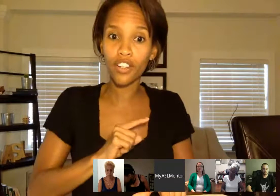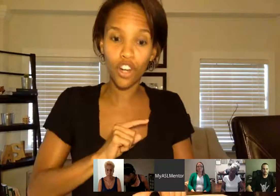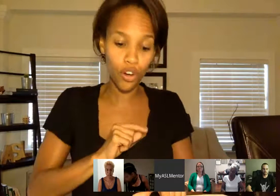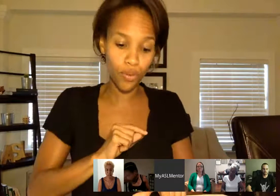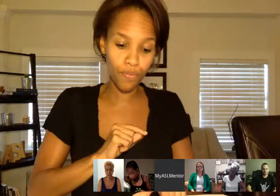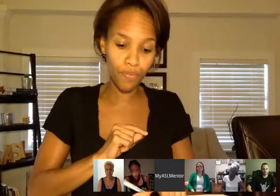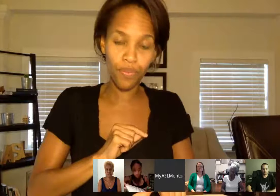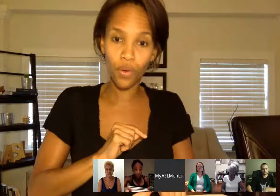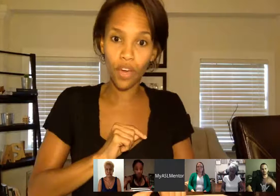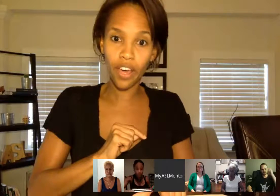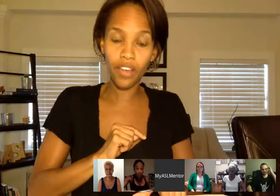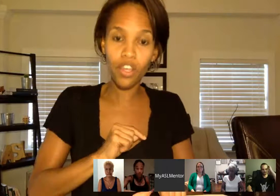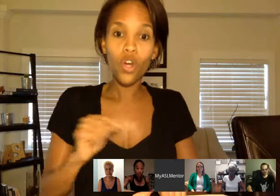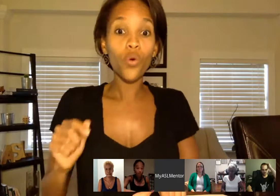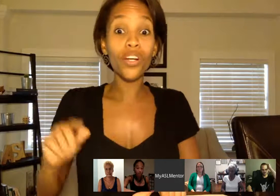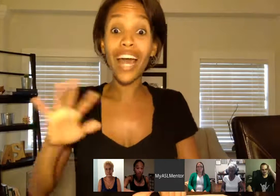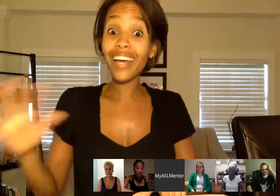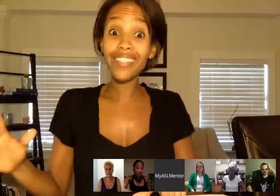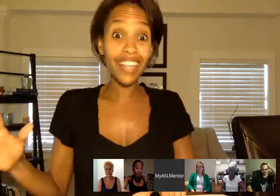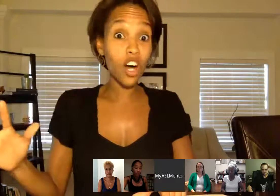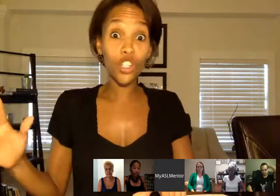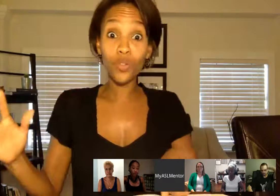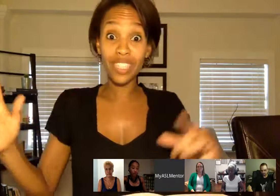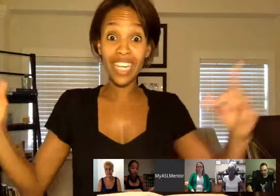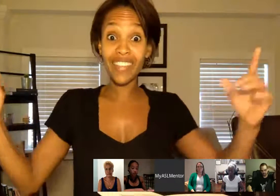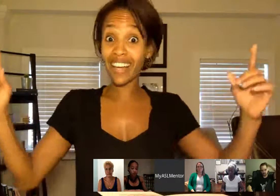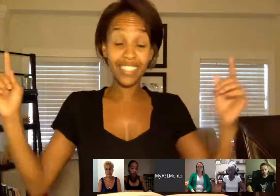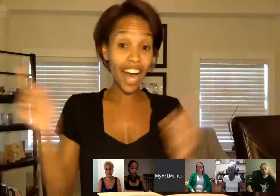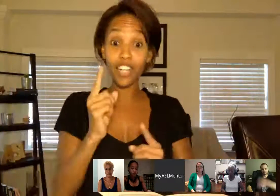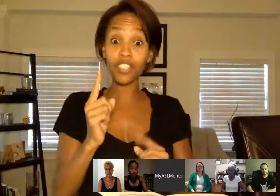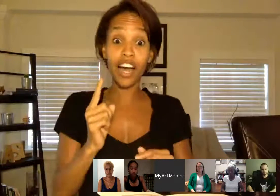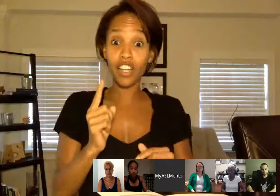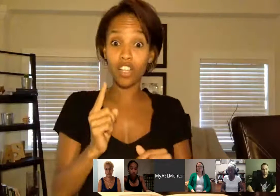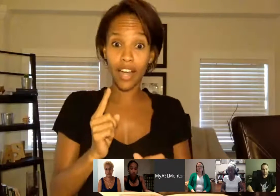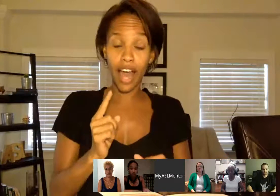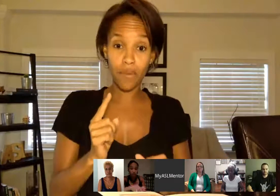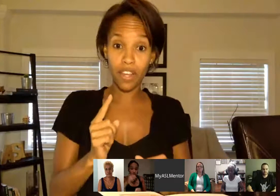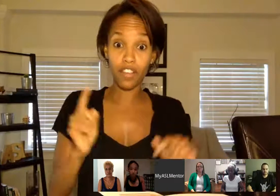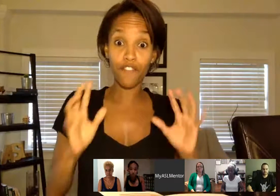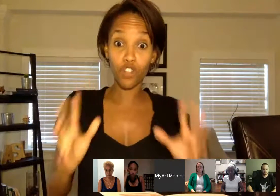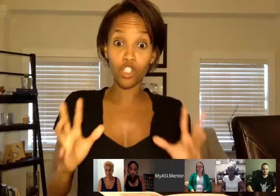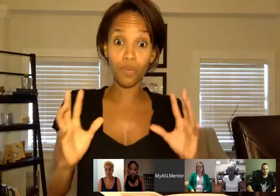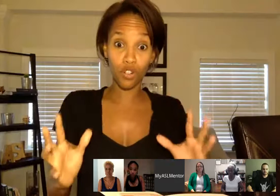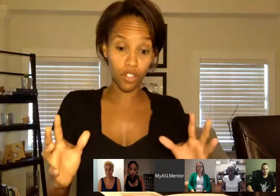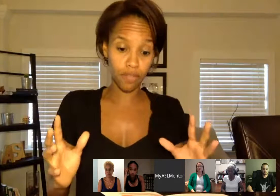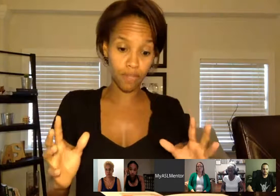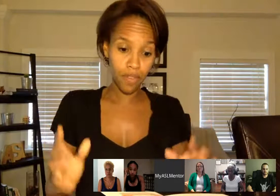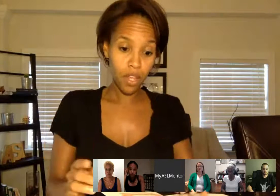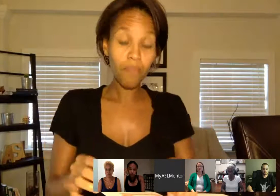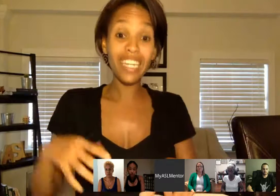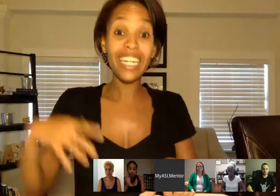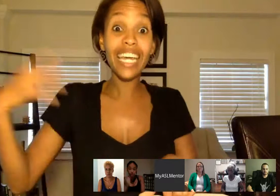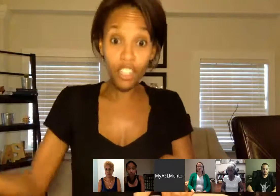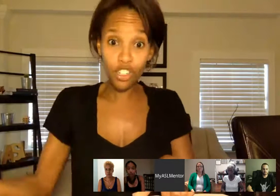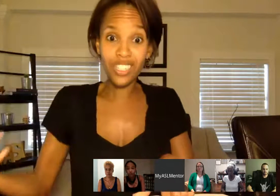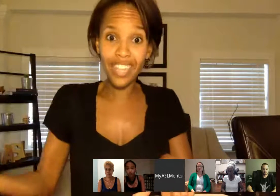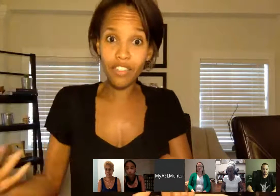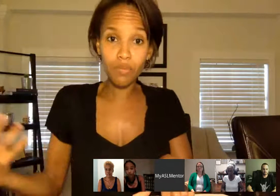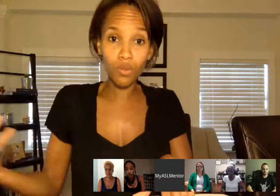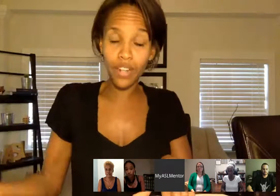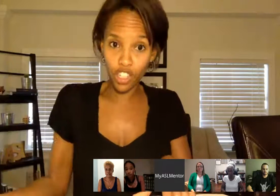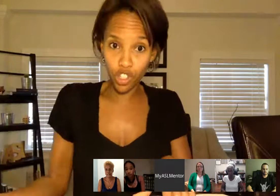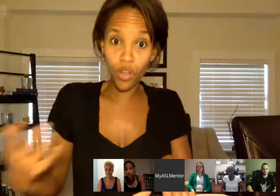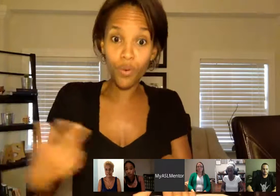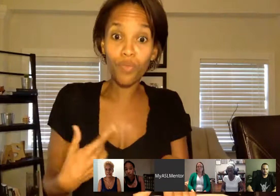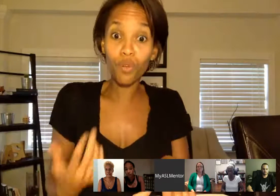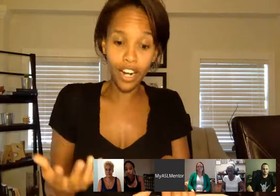where I could go. Okay? Where in ASL, you would see that entire dialogue happening in first person. But in English, it sounds